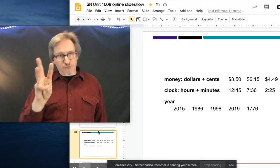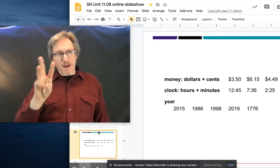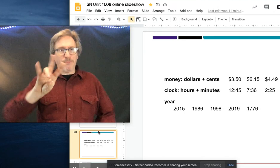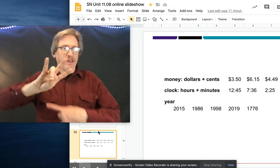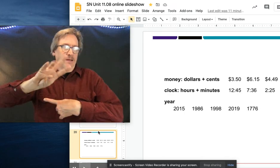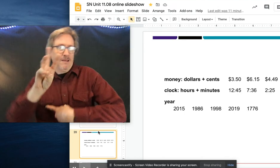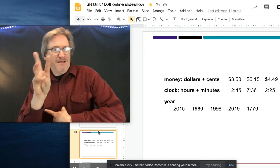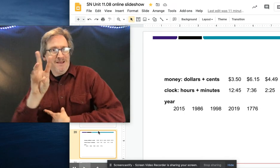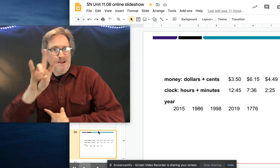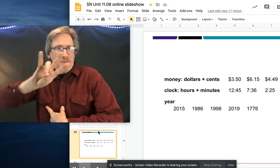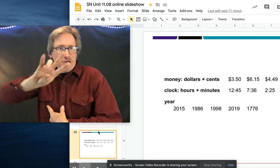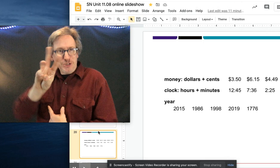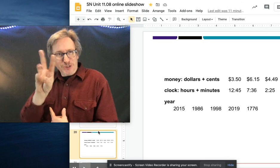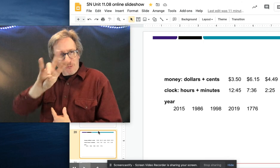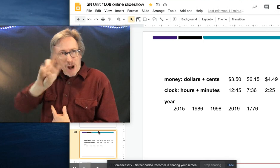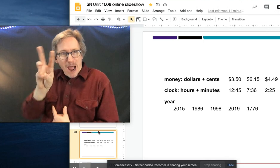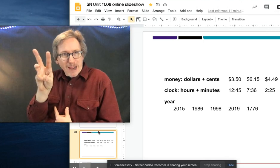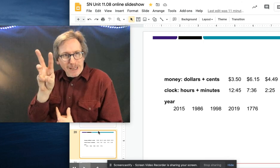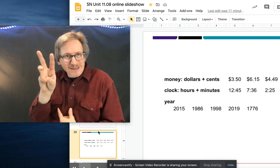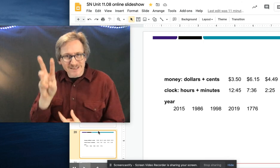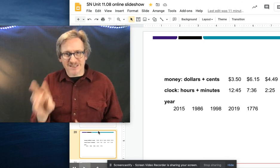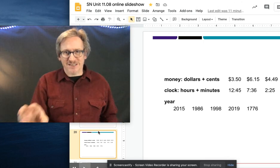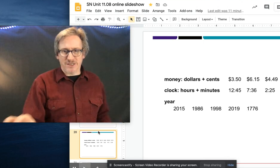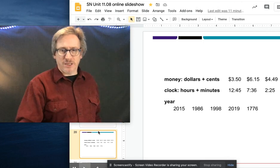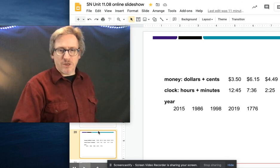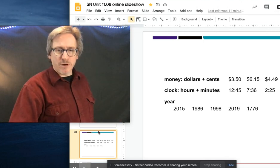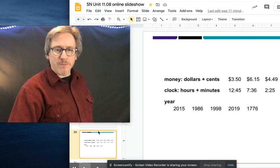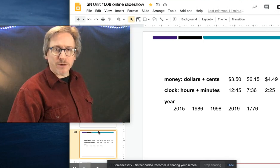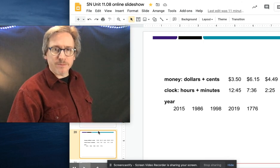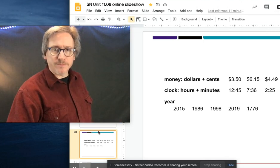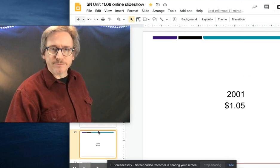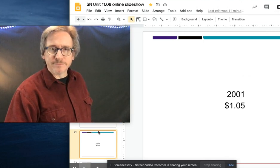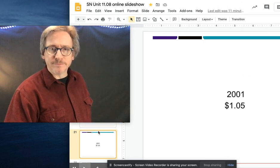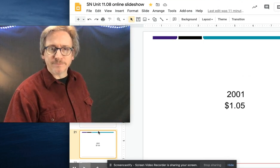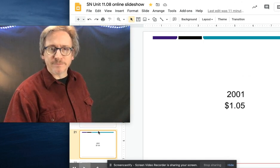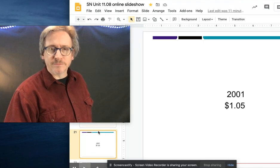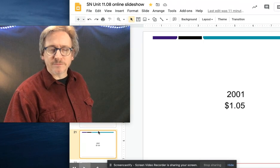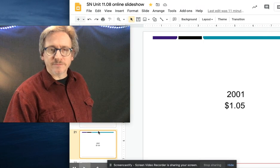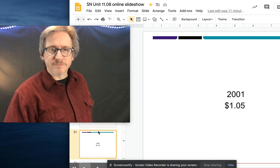I'm prepping the rock to the lower number.